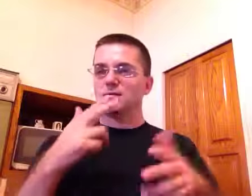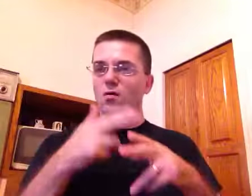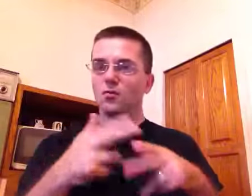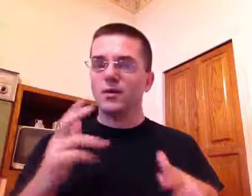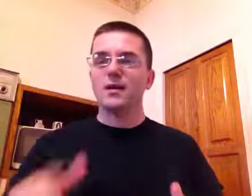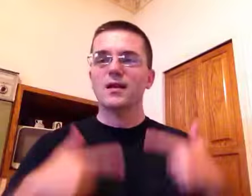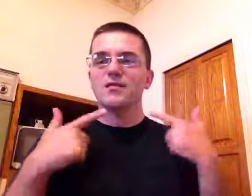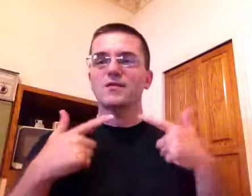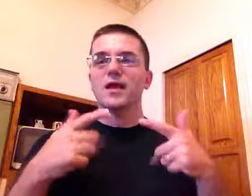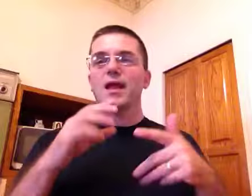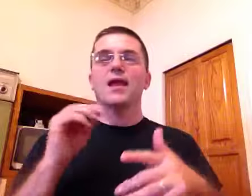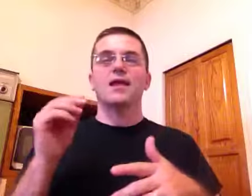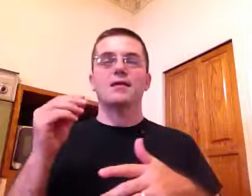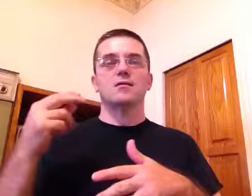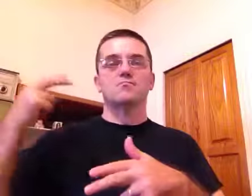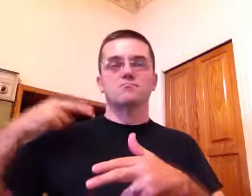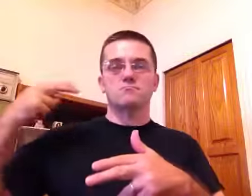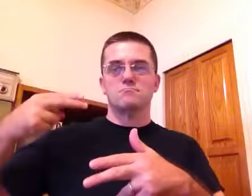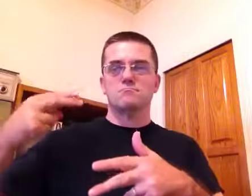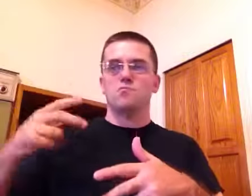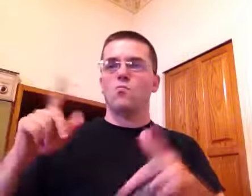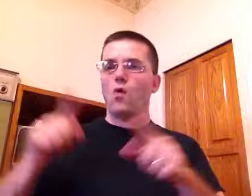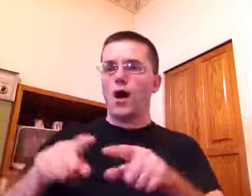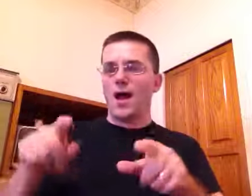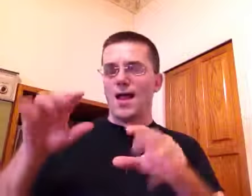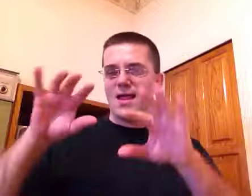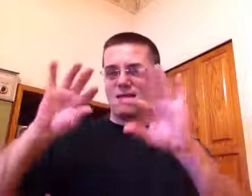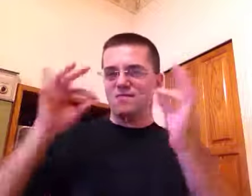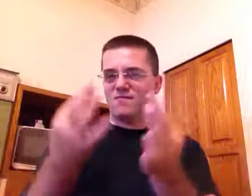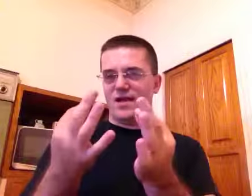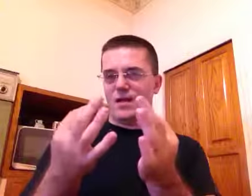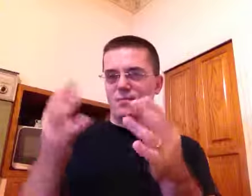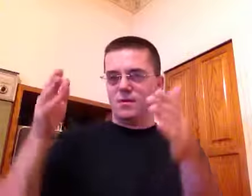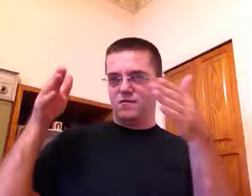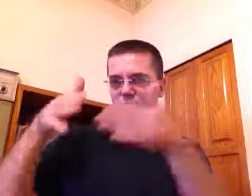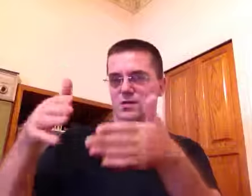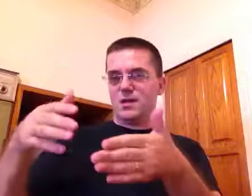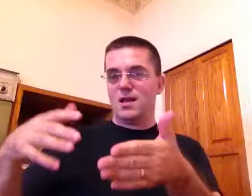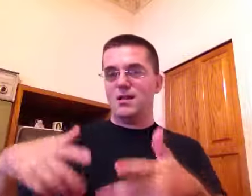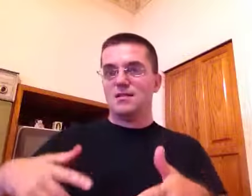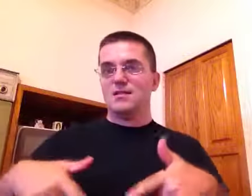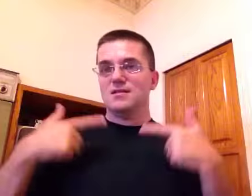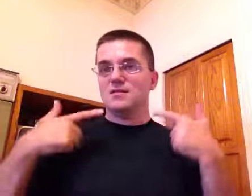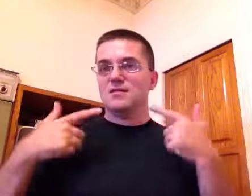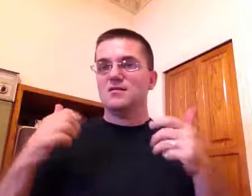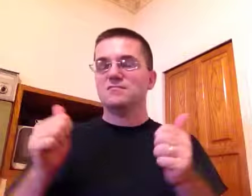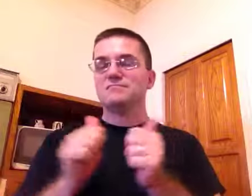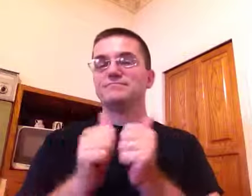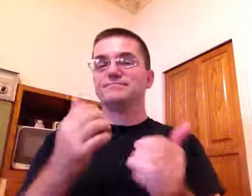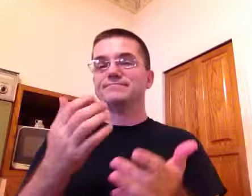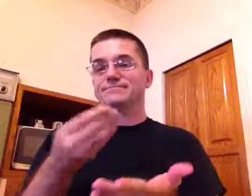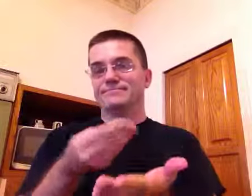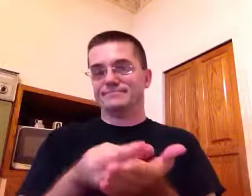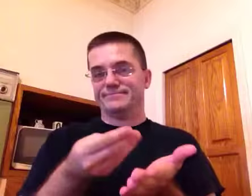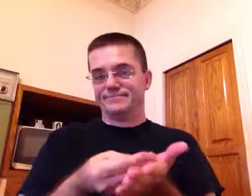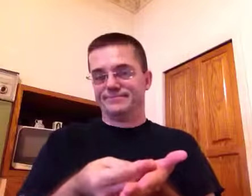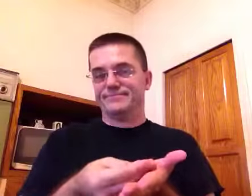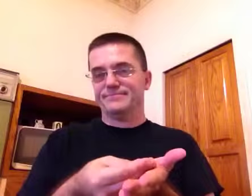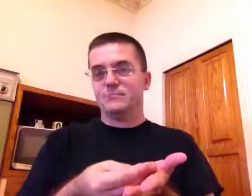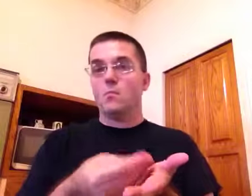Now, this is all about family and how to win with money. Now, seats are very limited to these events. They're already more than 50% sold out. These